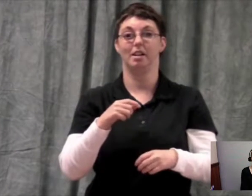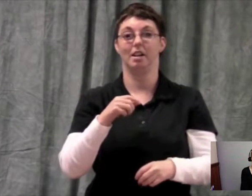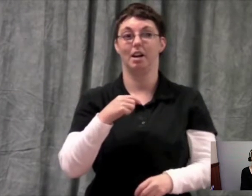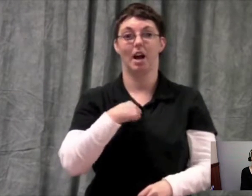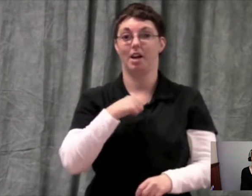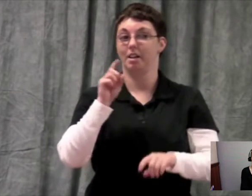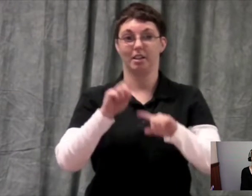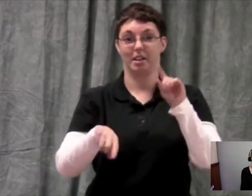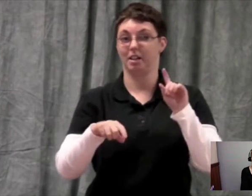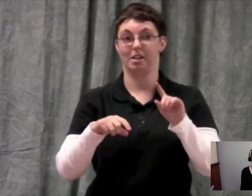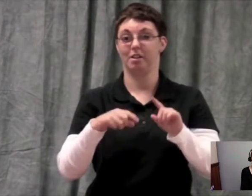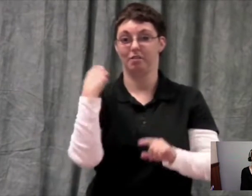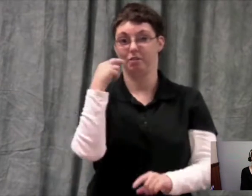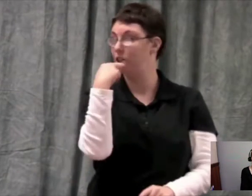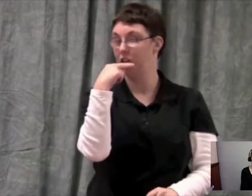I cannot see. I am deafblind.